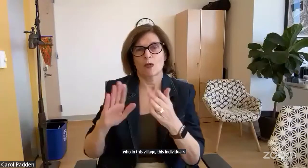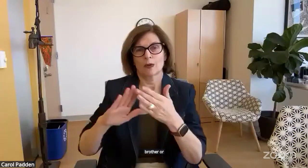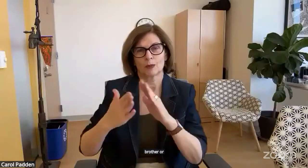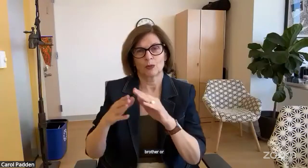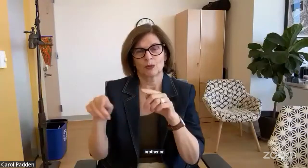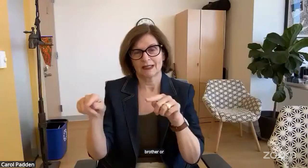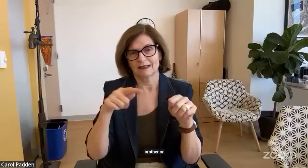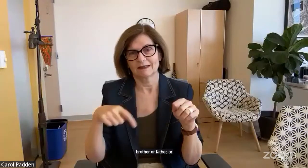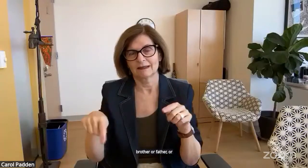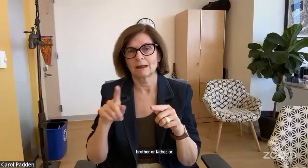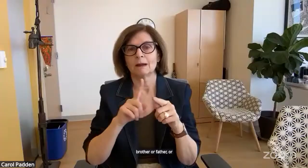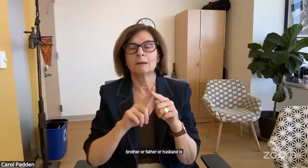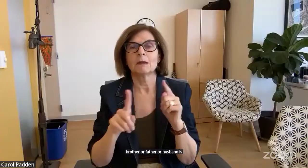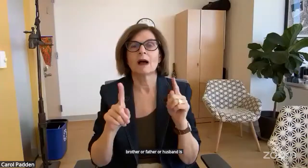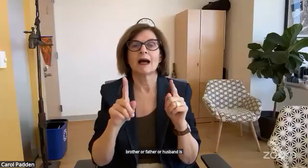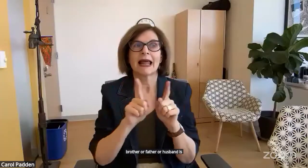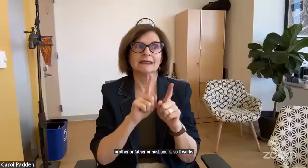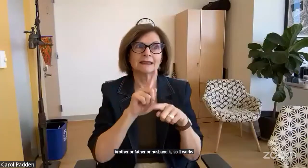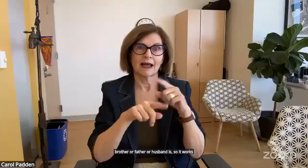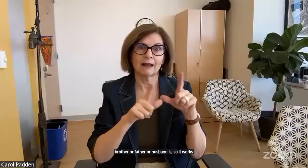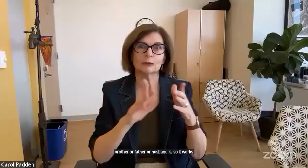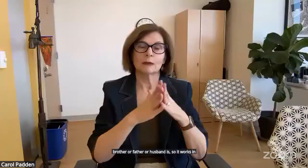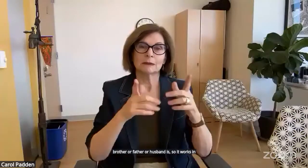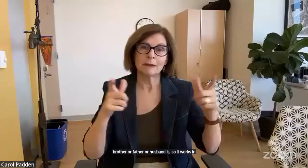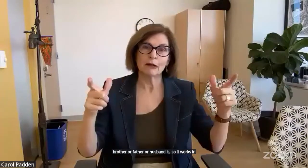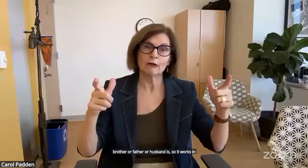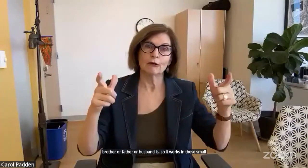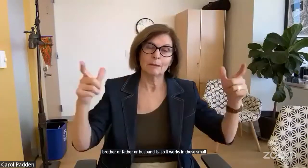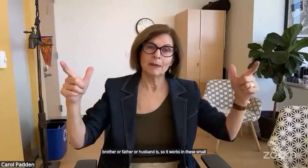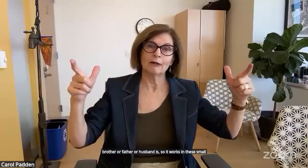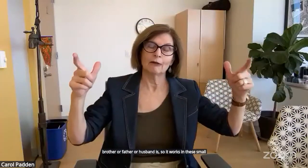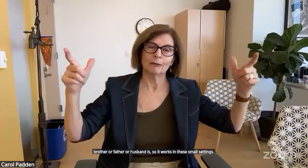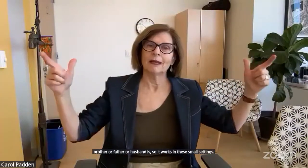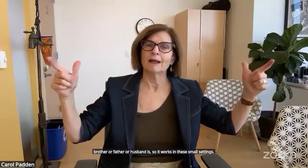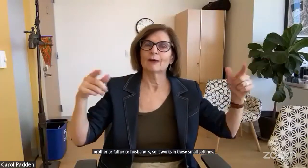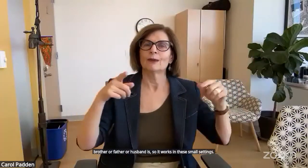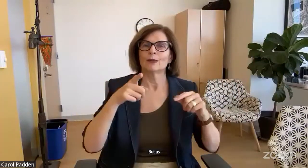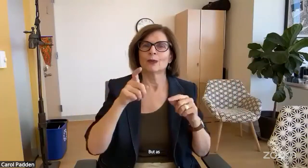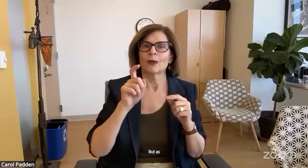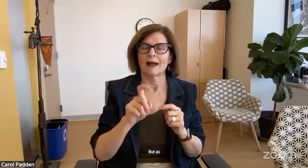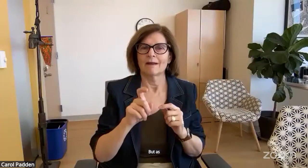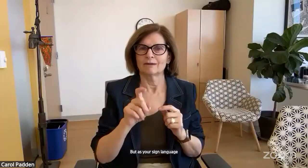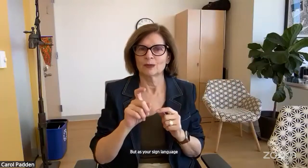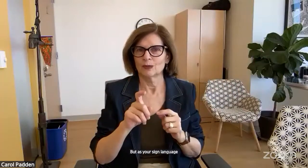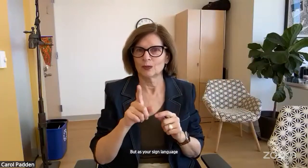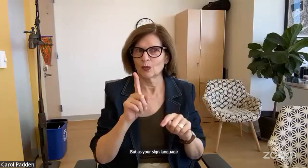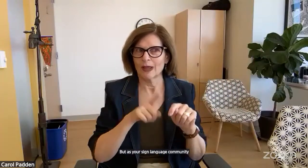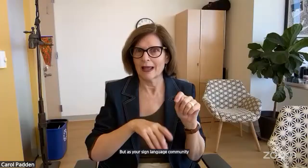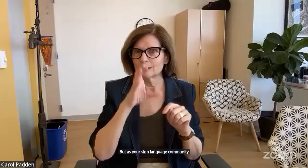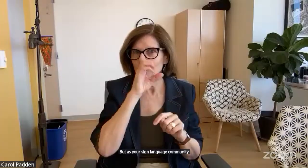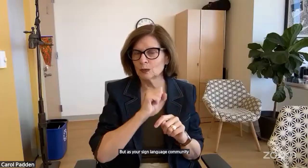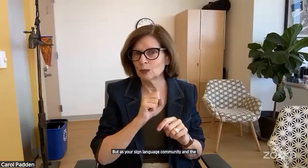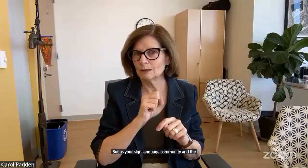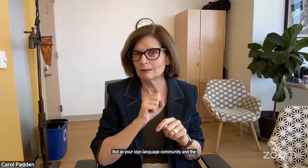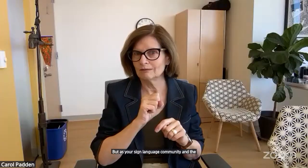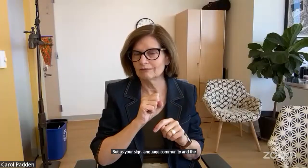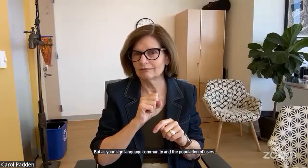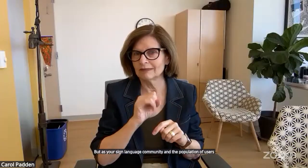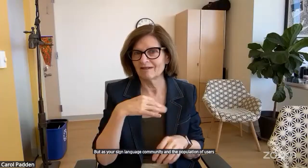father or husband is. So it works in these small settings. But as your sign language community and the population of users becomes bigger and